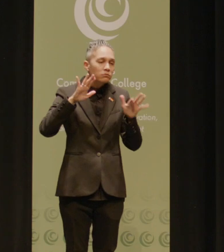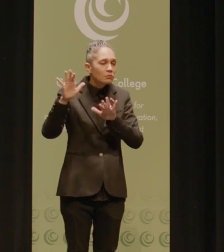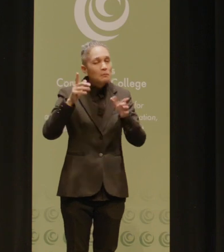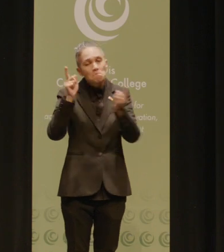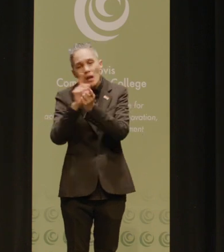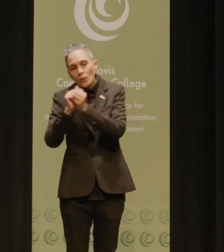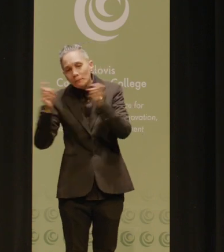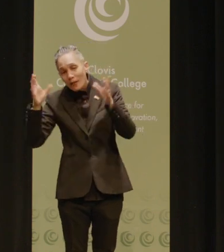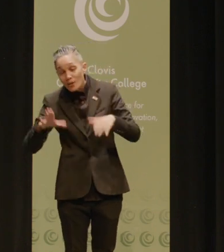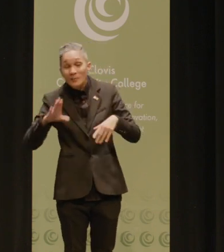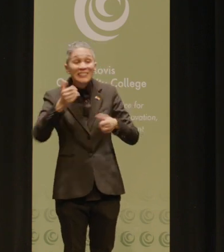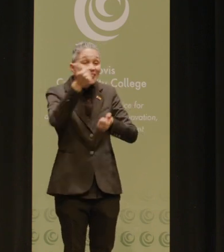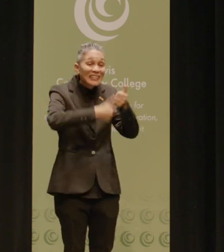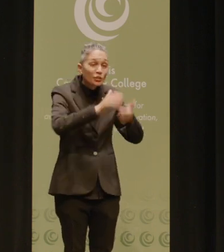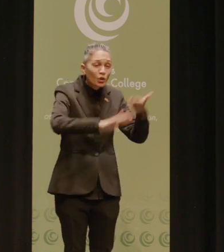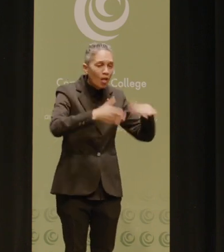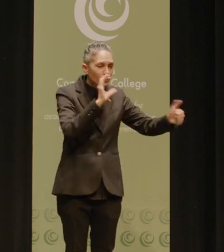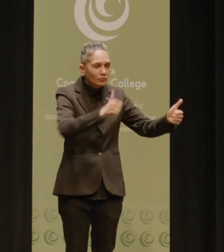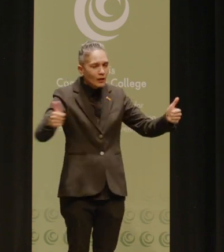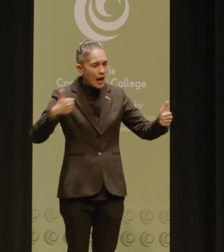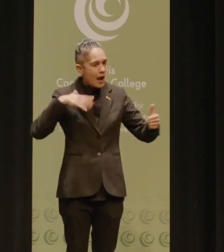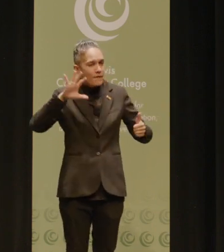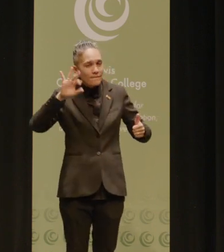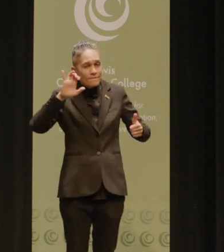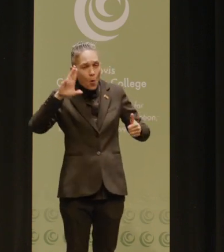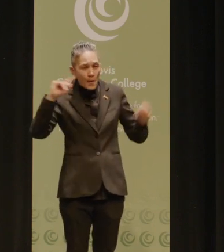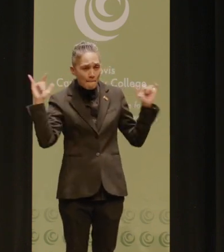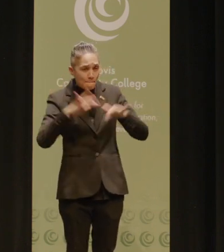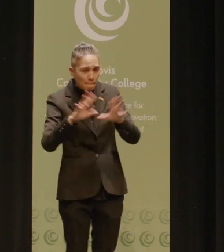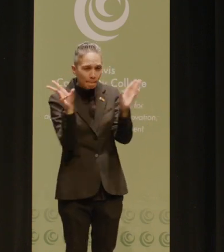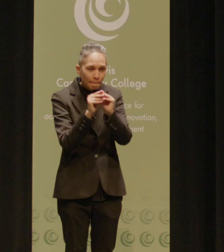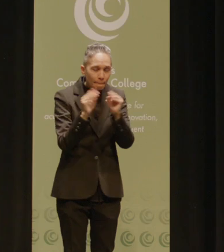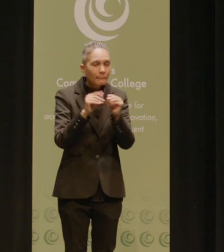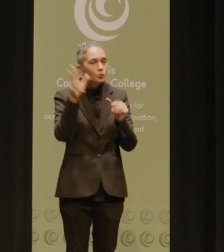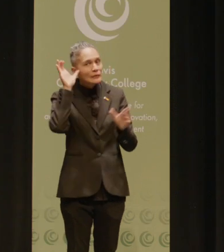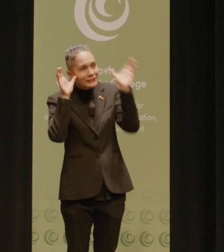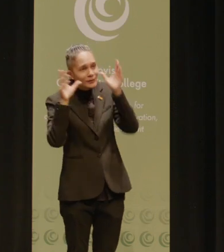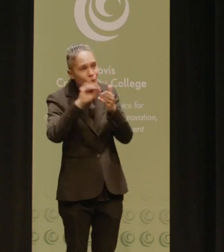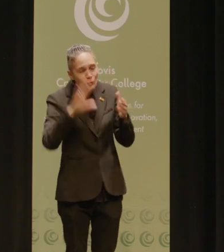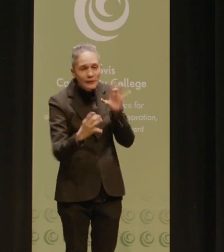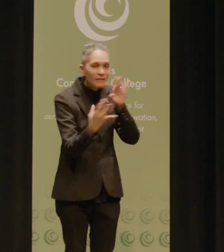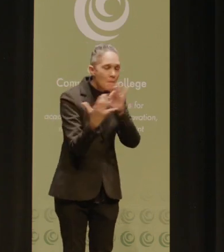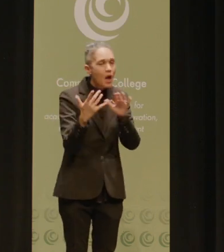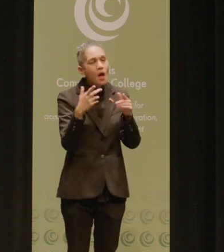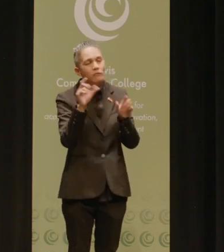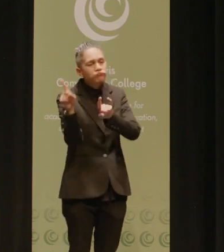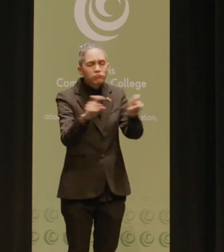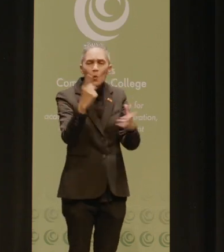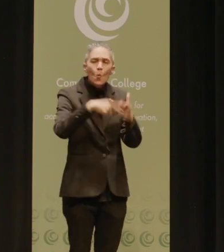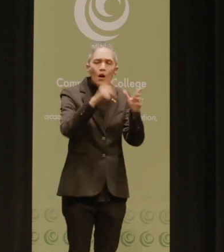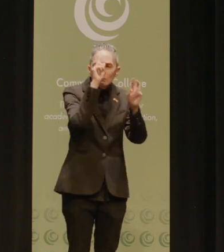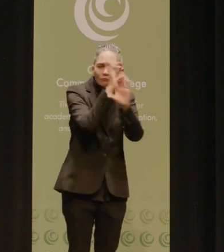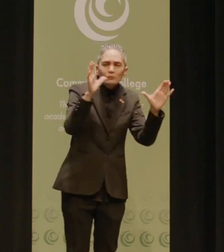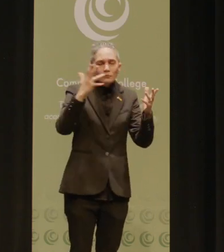then each college had these community forums, and they had students coming and to give them, what is it you like, what do you want to see, what do you want to see more